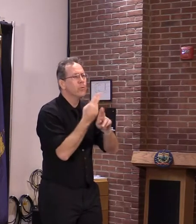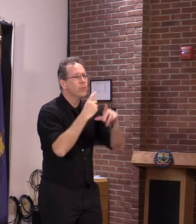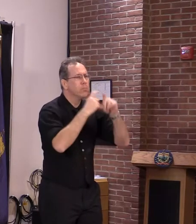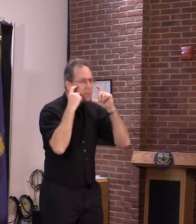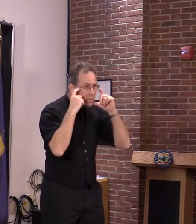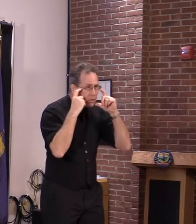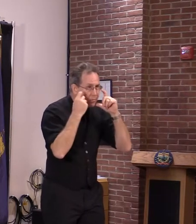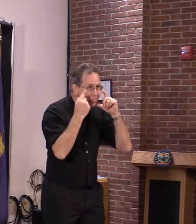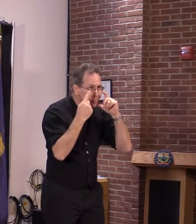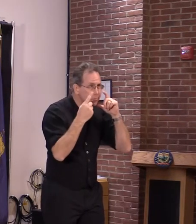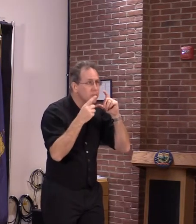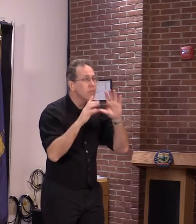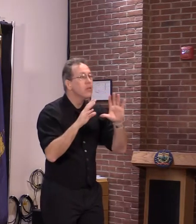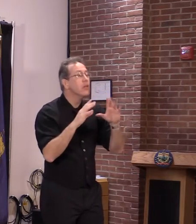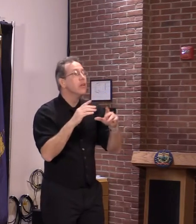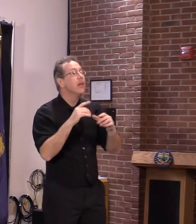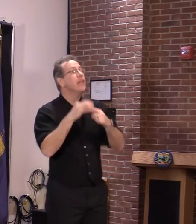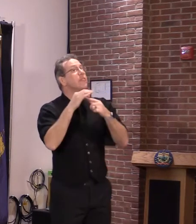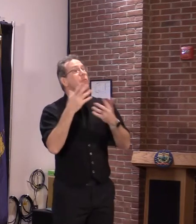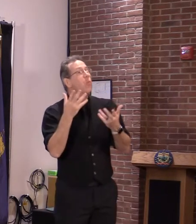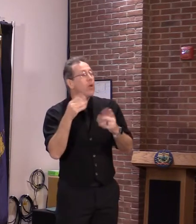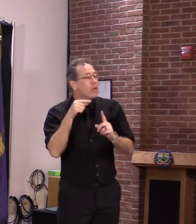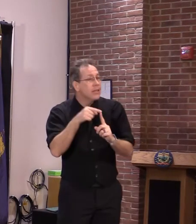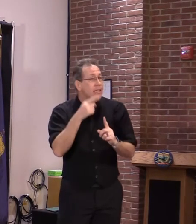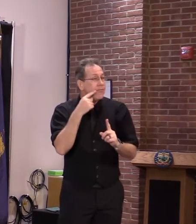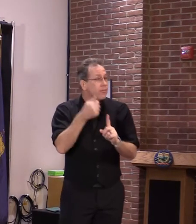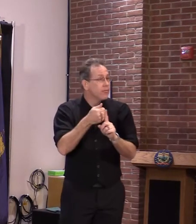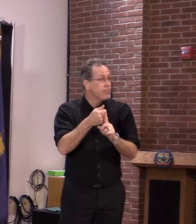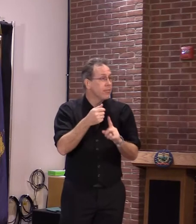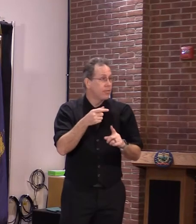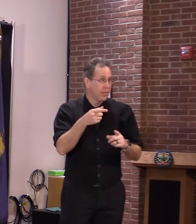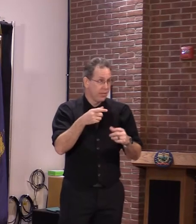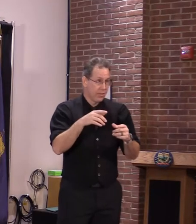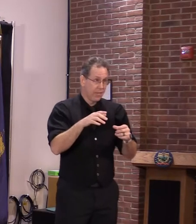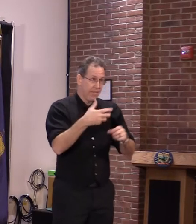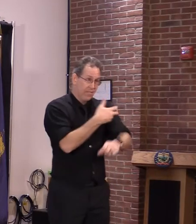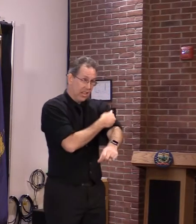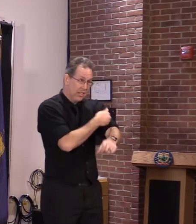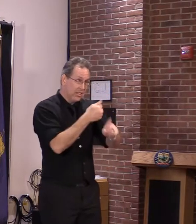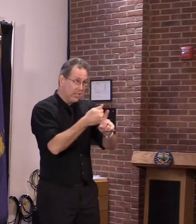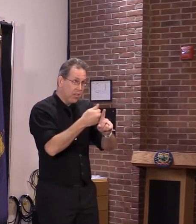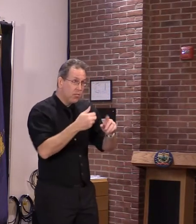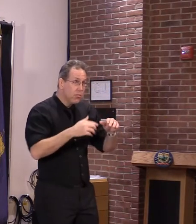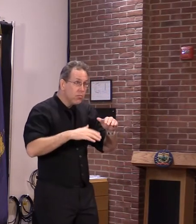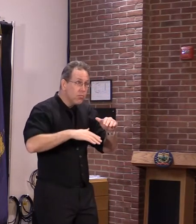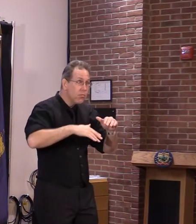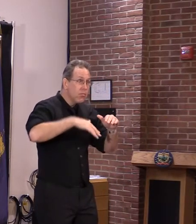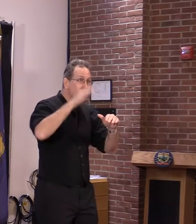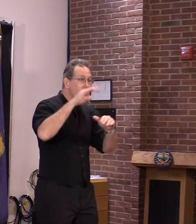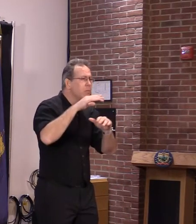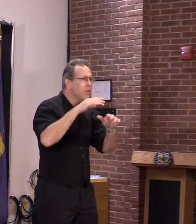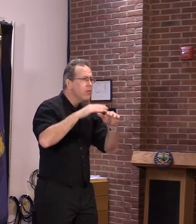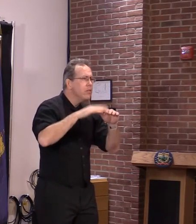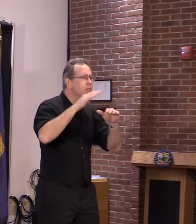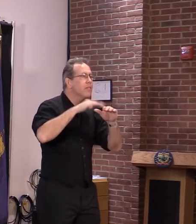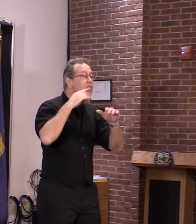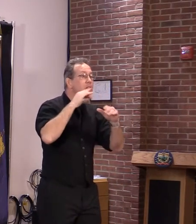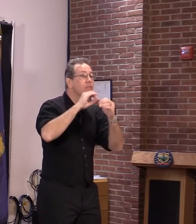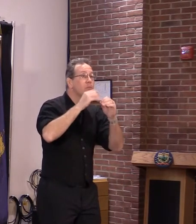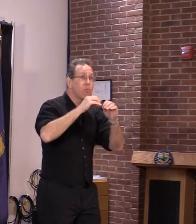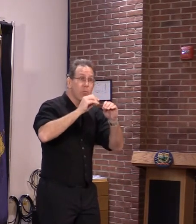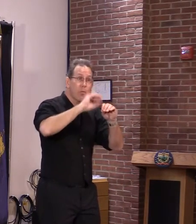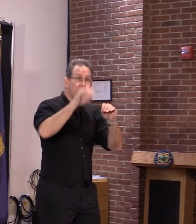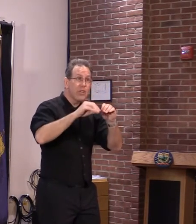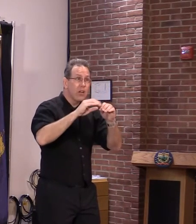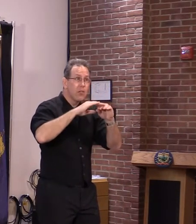We have an exception in that, so when a student vaccination rate level in a school reaches 80%, a mask may be removed. We